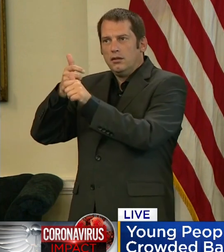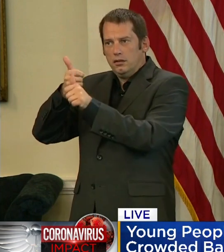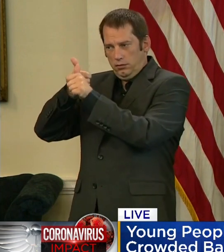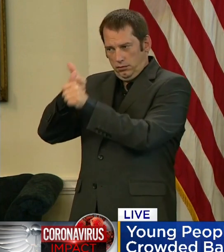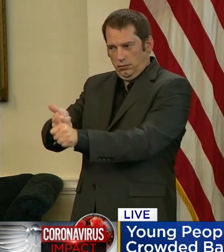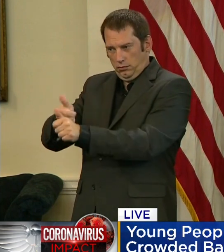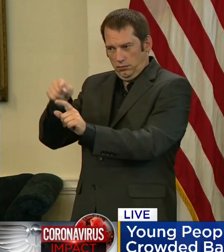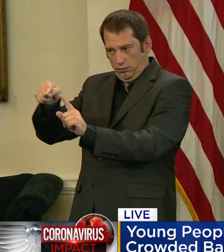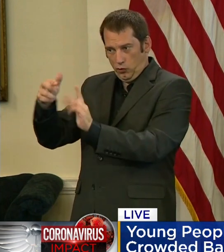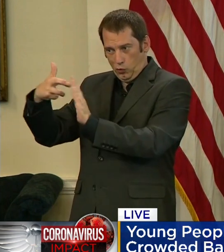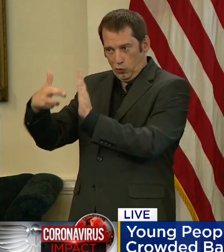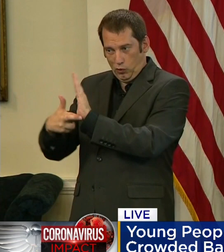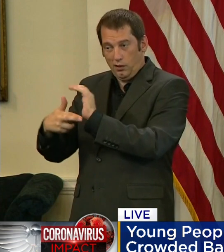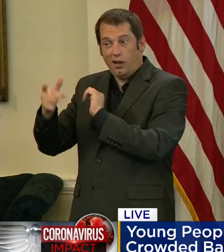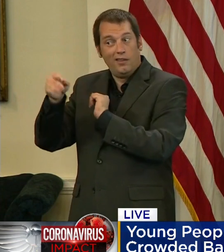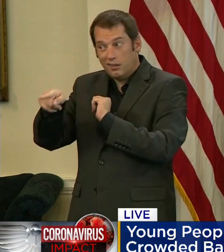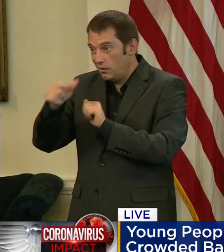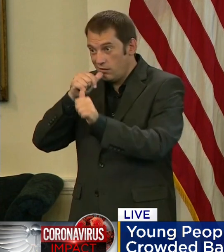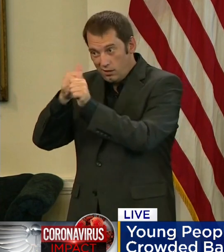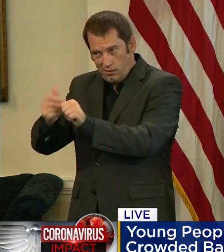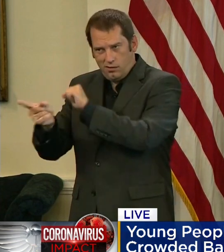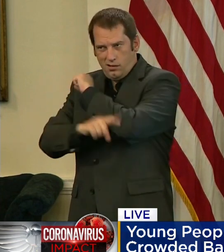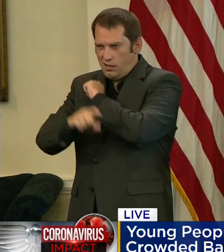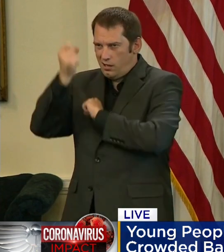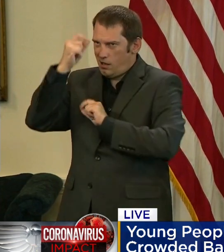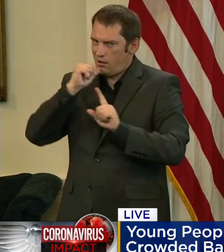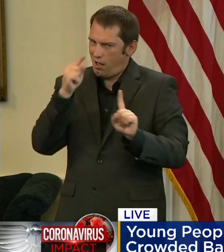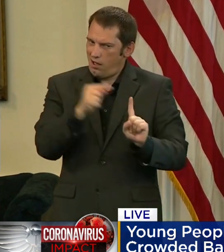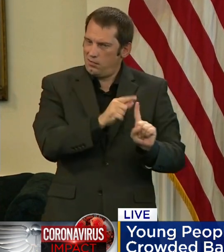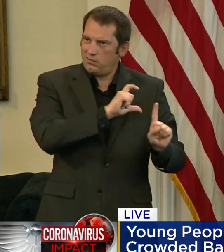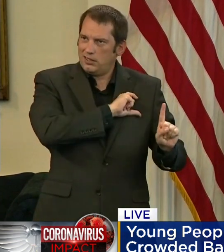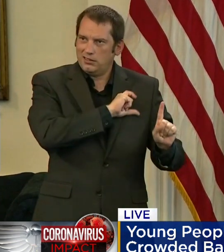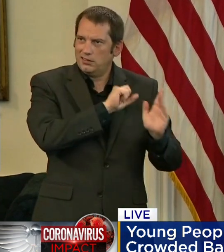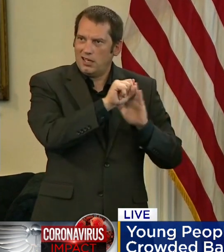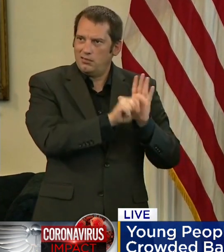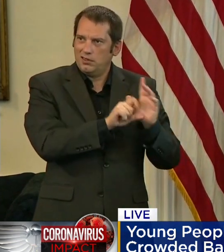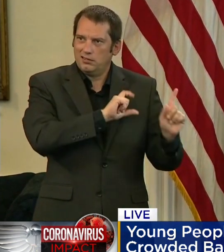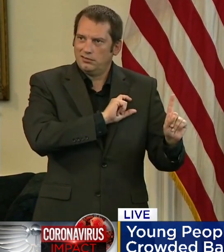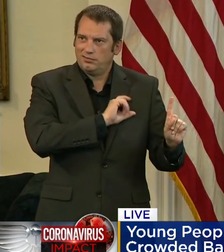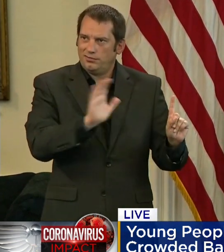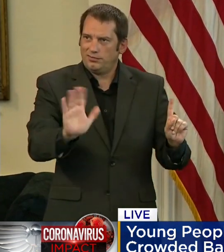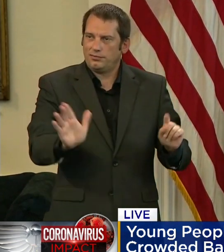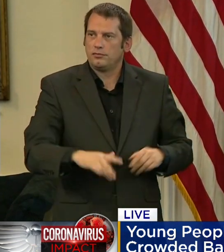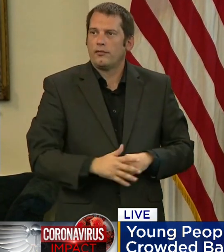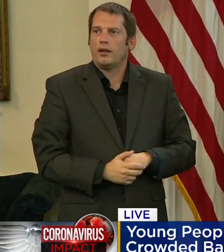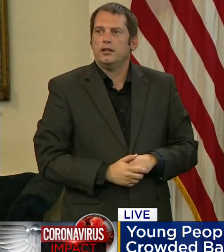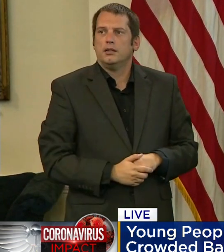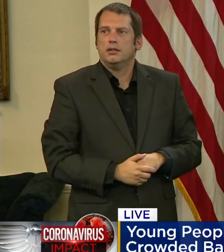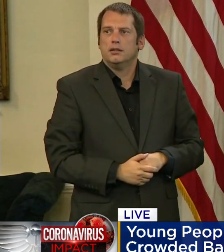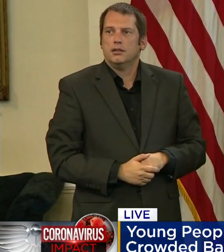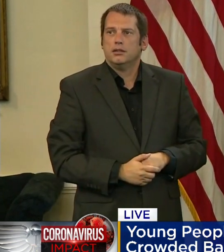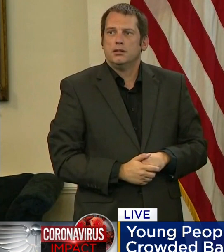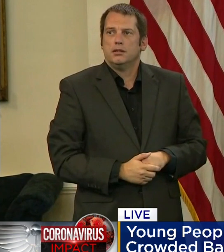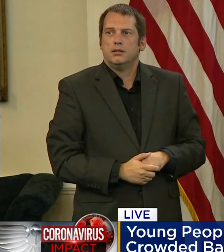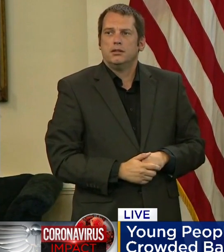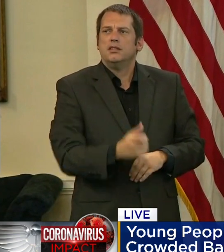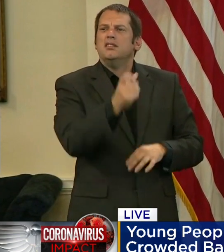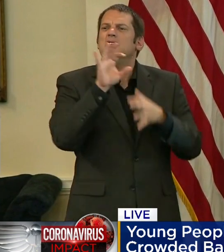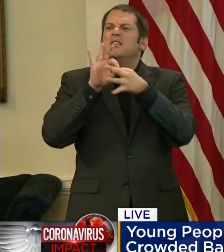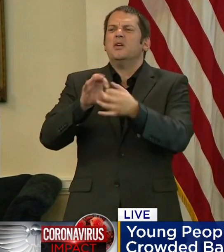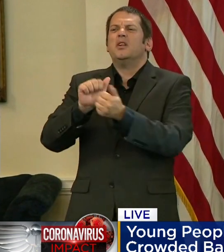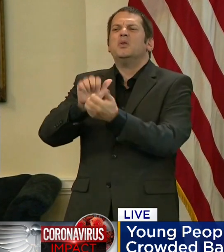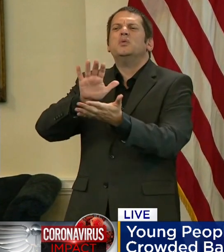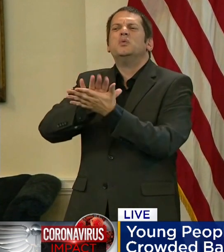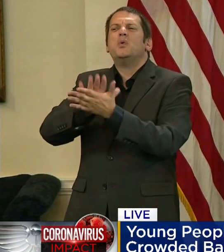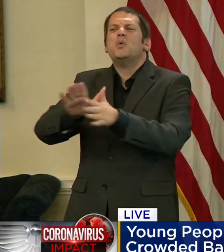you understand, as far as Dr. Karen Sanders is concerned in reopening schools, are you pushing her to one decision or the other? No. And